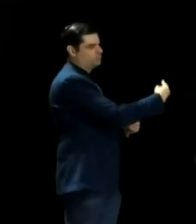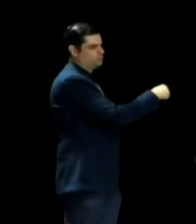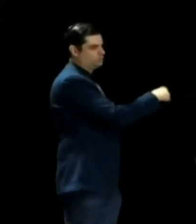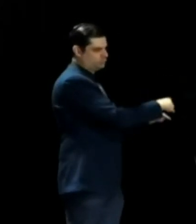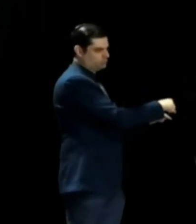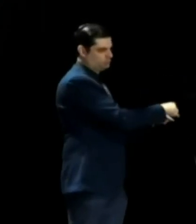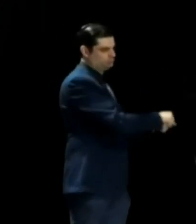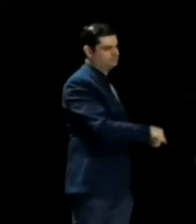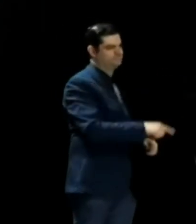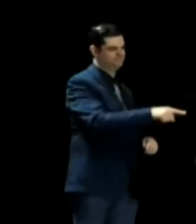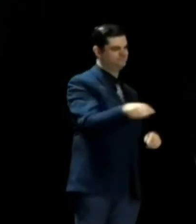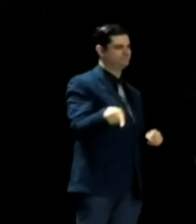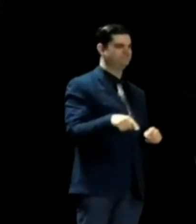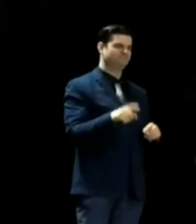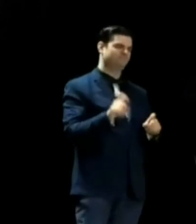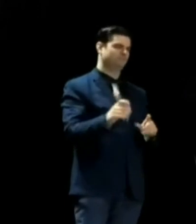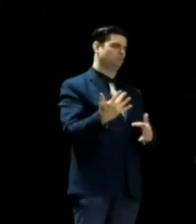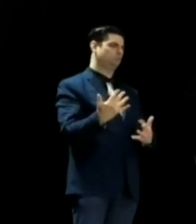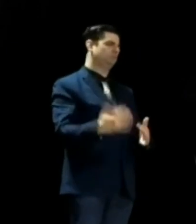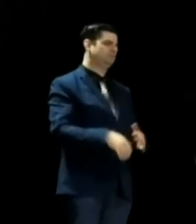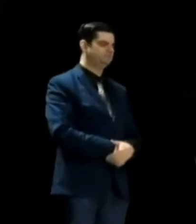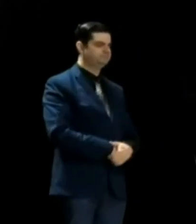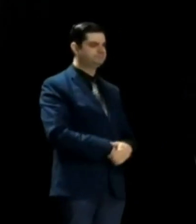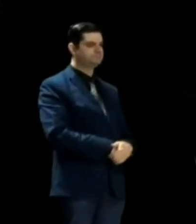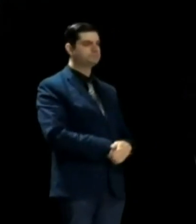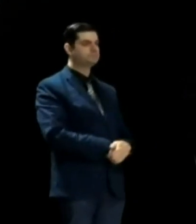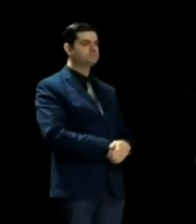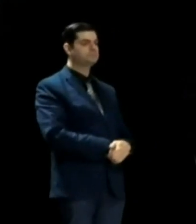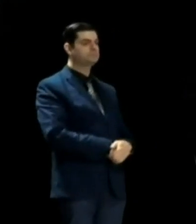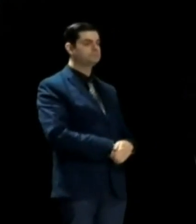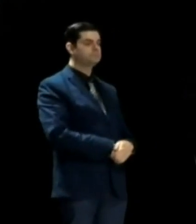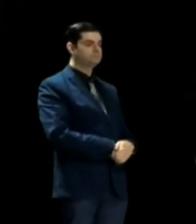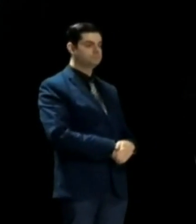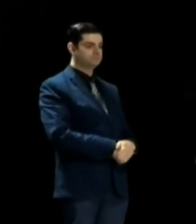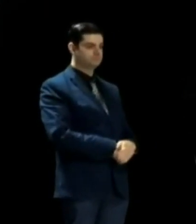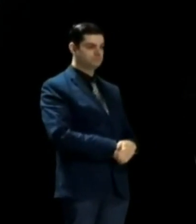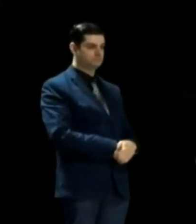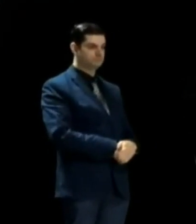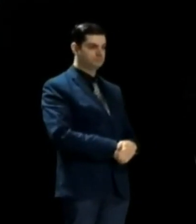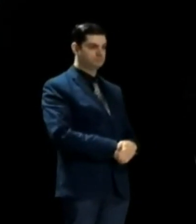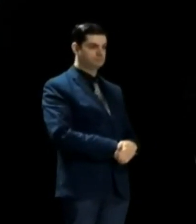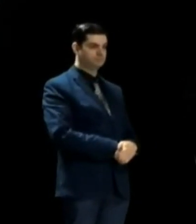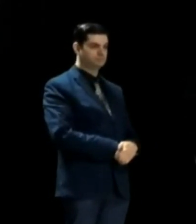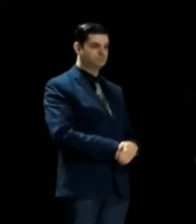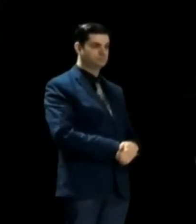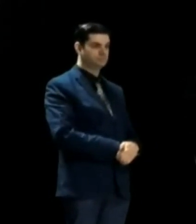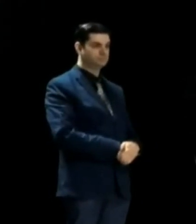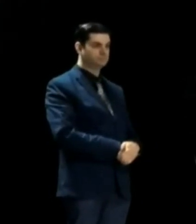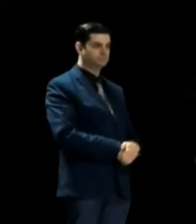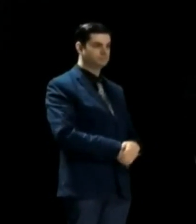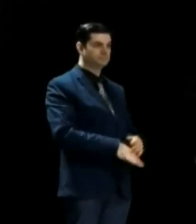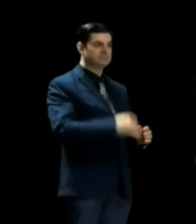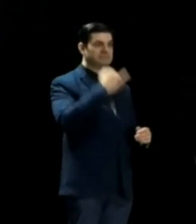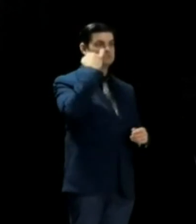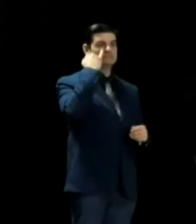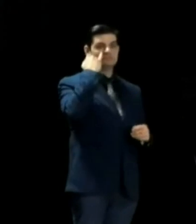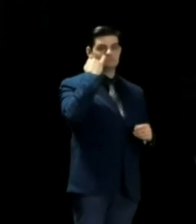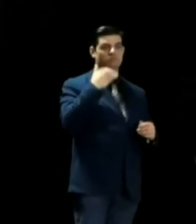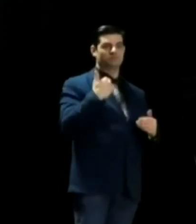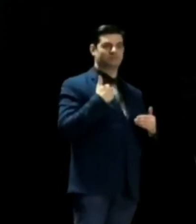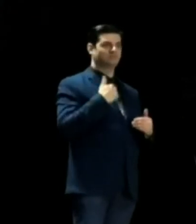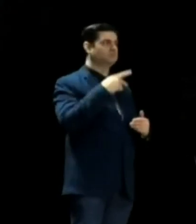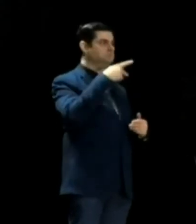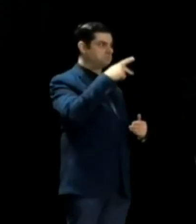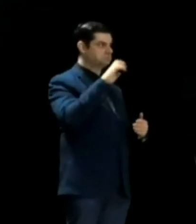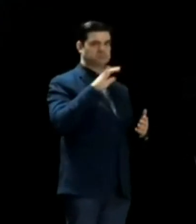orders to get that in, and if they get some of it intercepted, and then we can have a conversation. We need to complement and supplement for